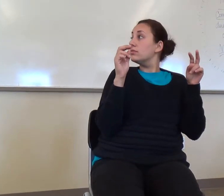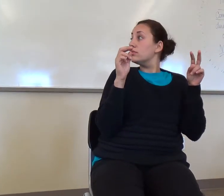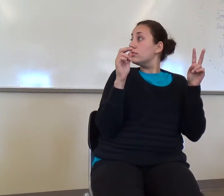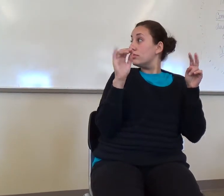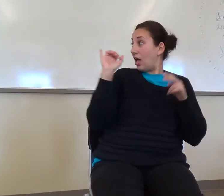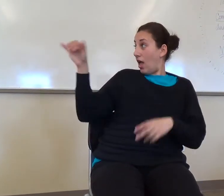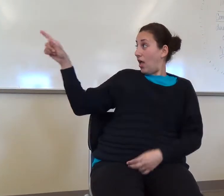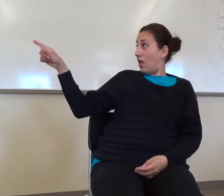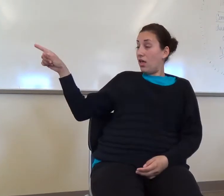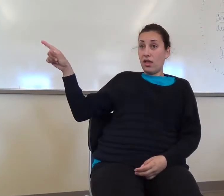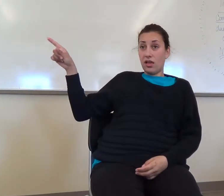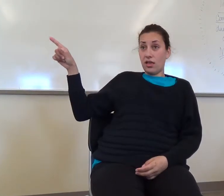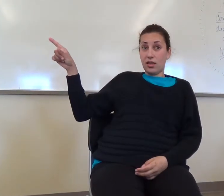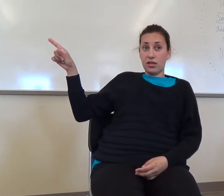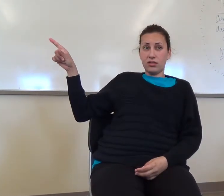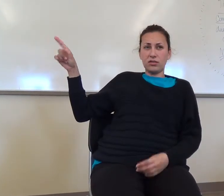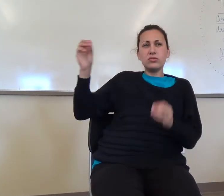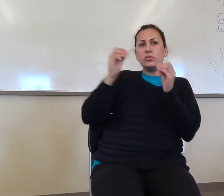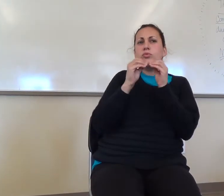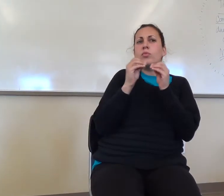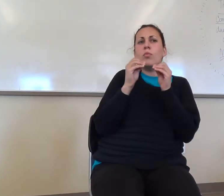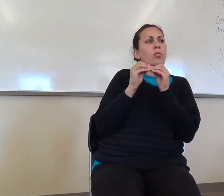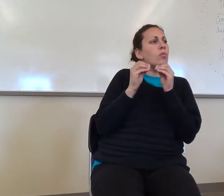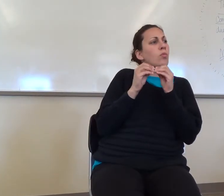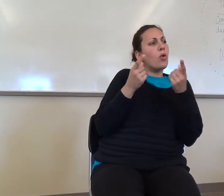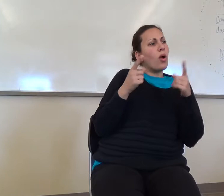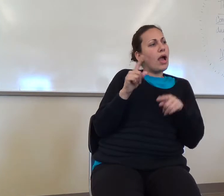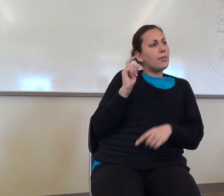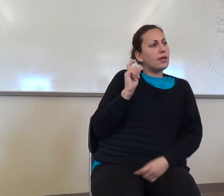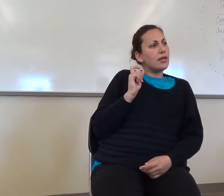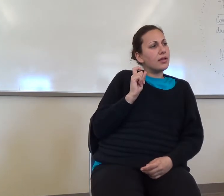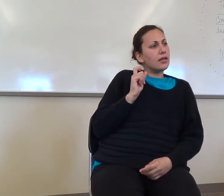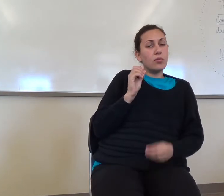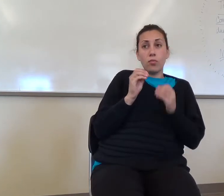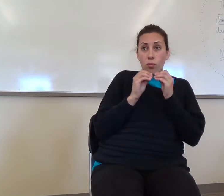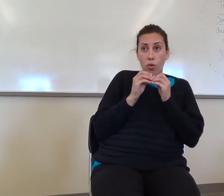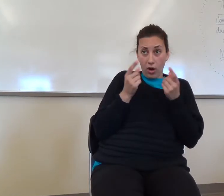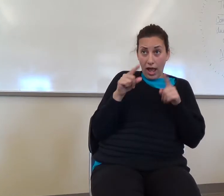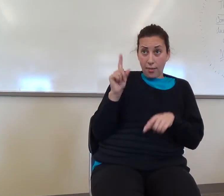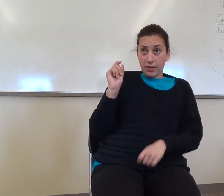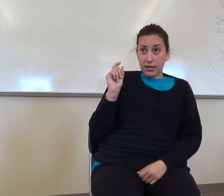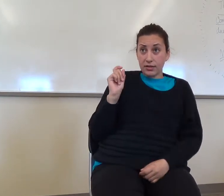this, or is there something else going on there? Is there something else mentioned? Process. What?